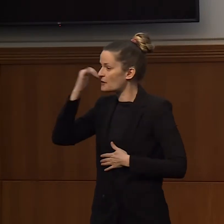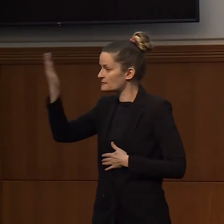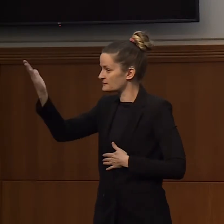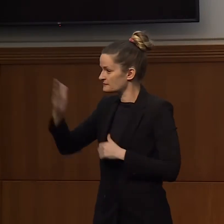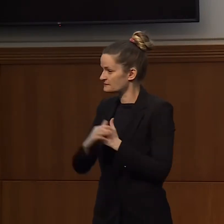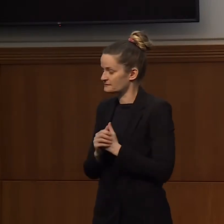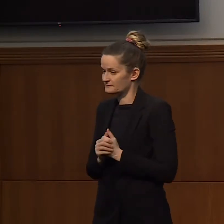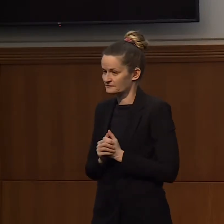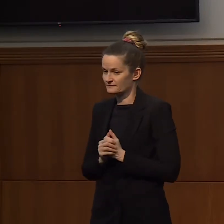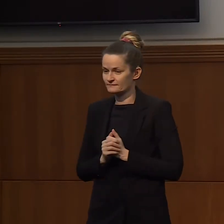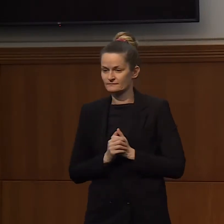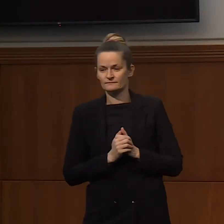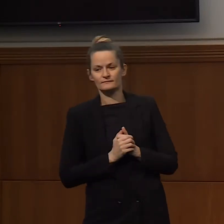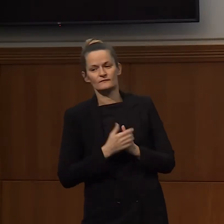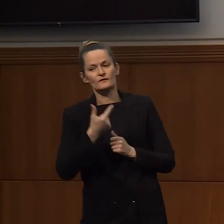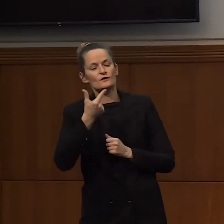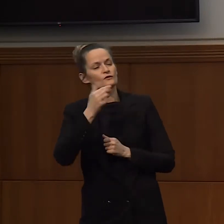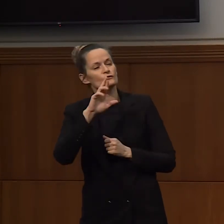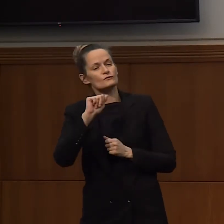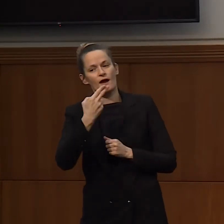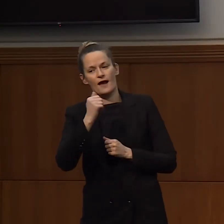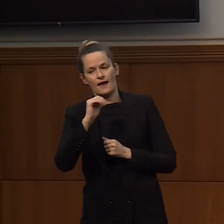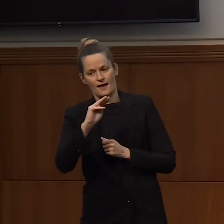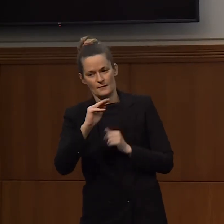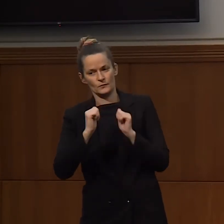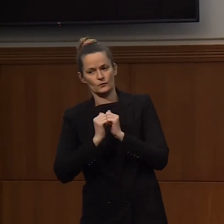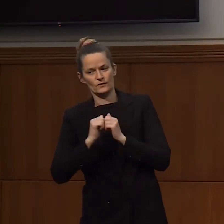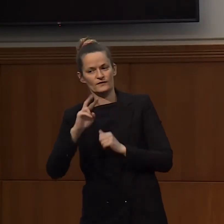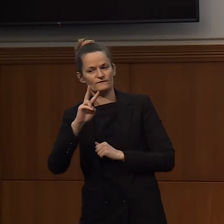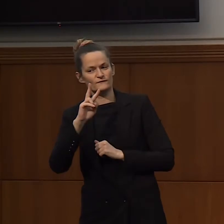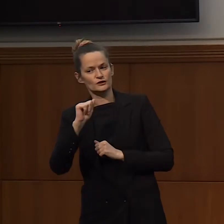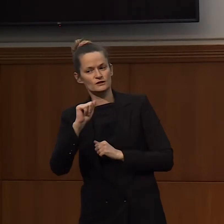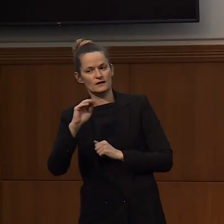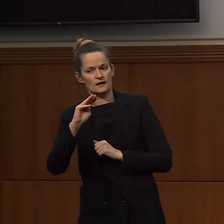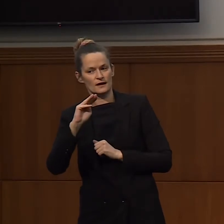Graham Muma with Virginia Mercury. If you could *6 to ask your question.